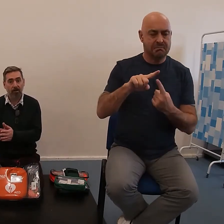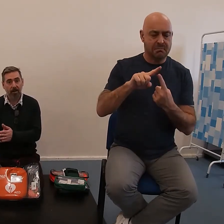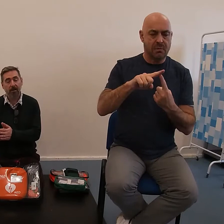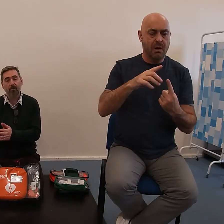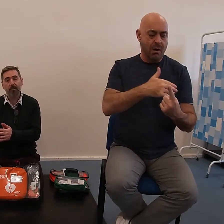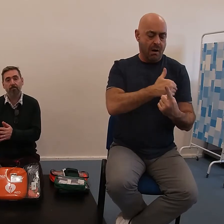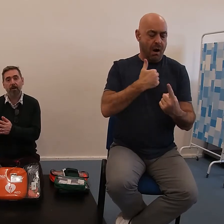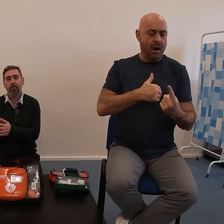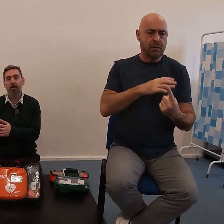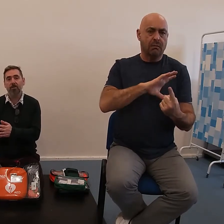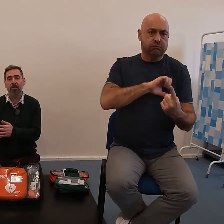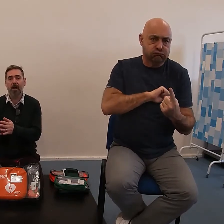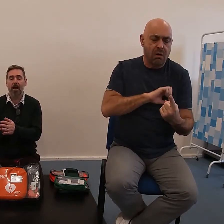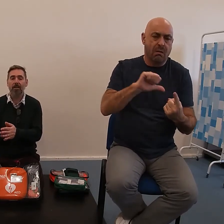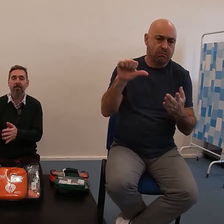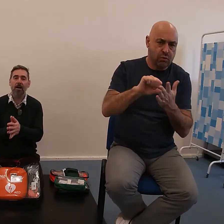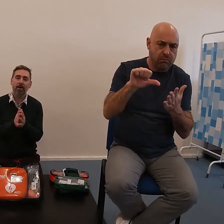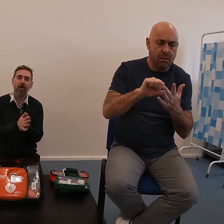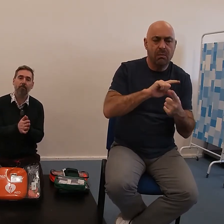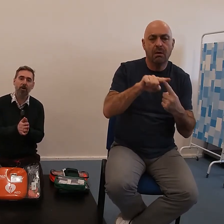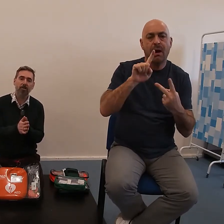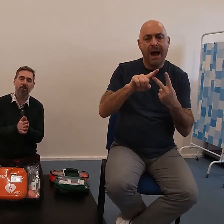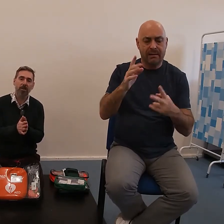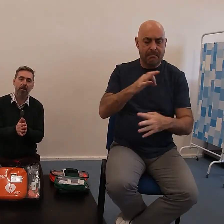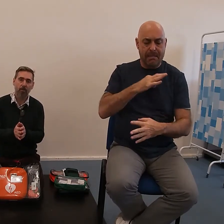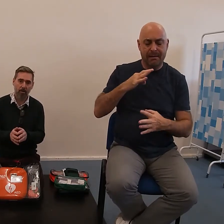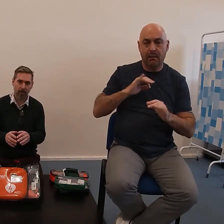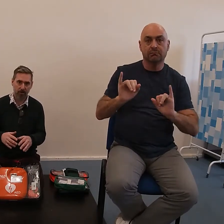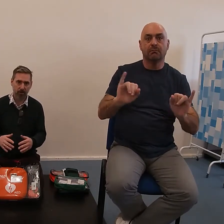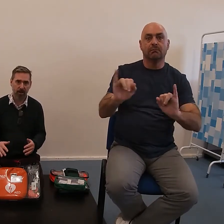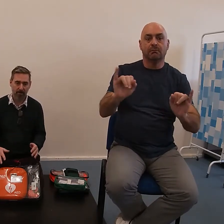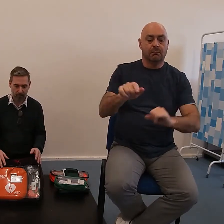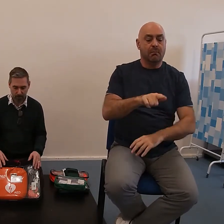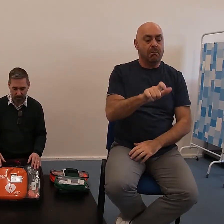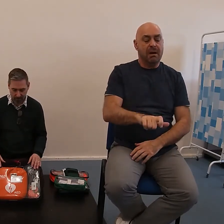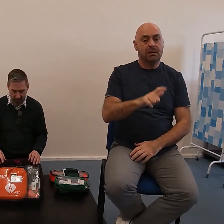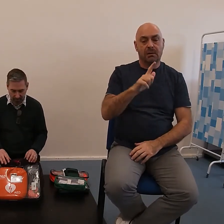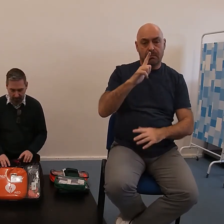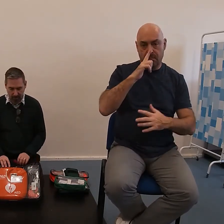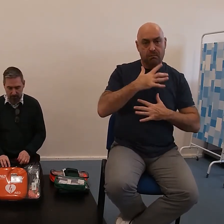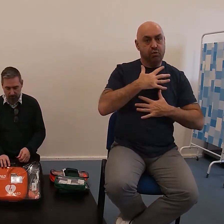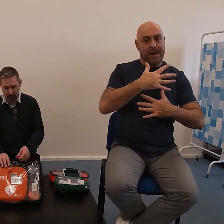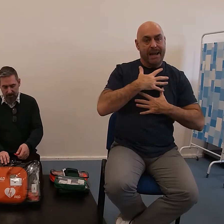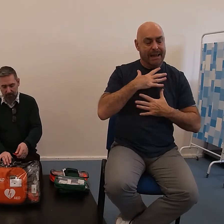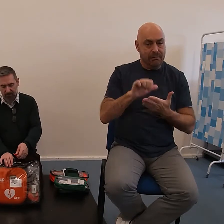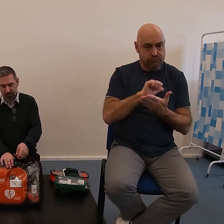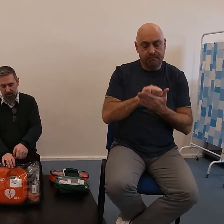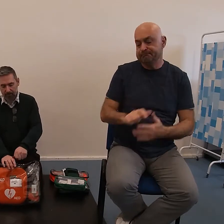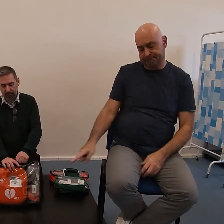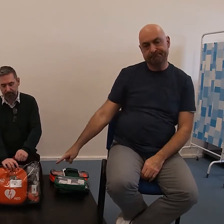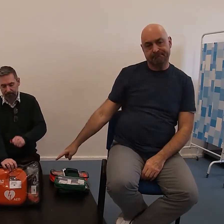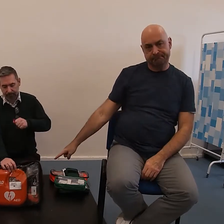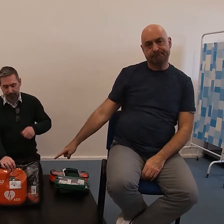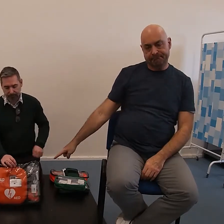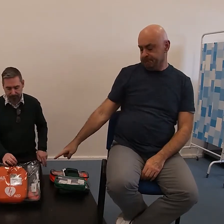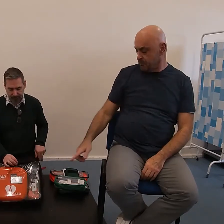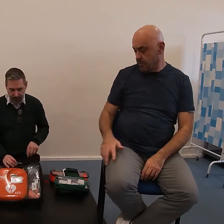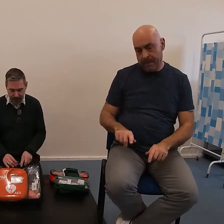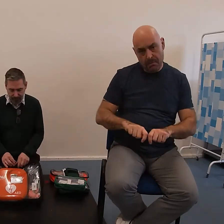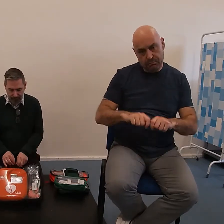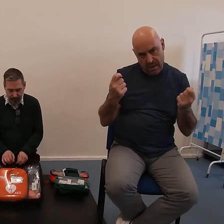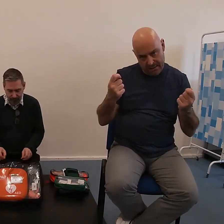a cardiac arrest medical emergency and a medical emergency where a patient can breathe. So breaking off the seal.